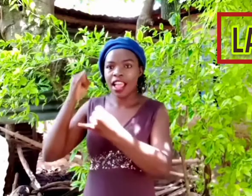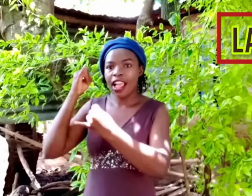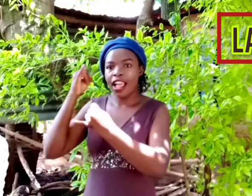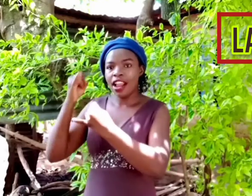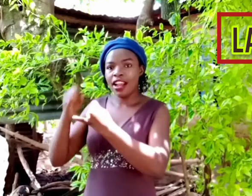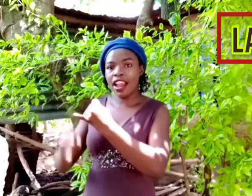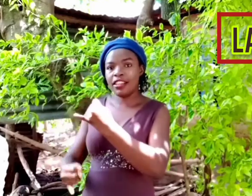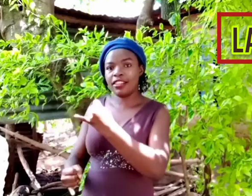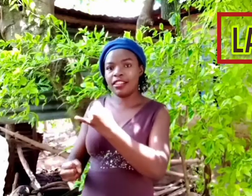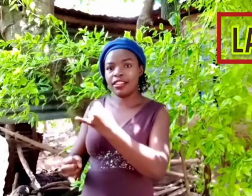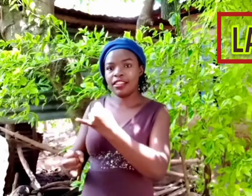Last.